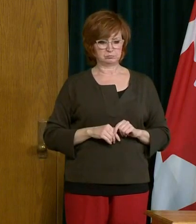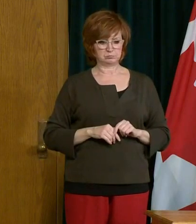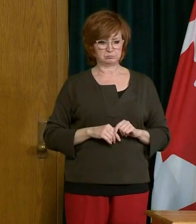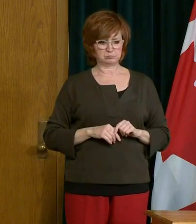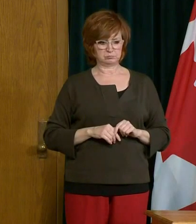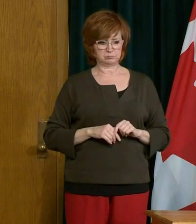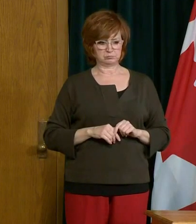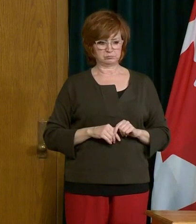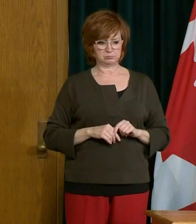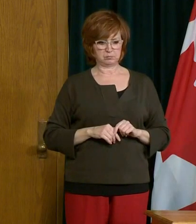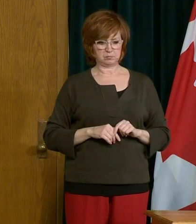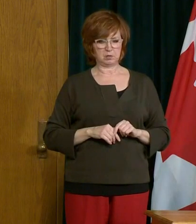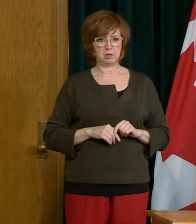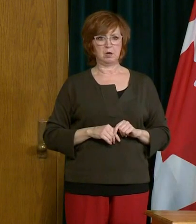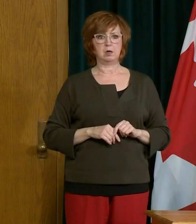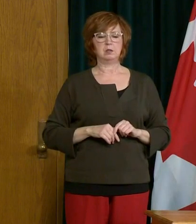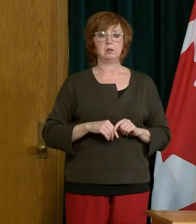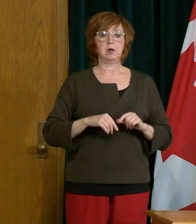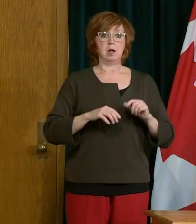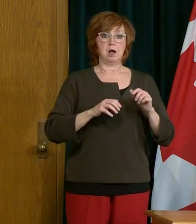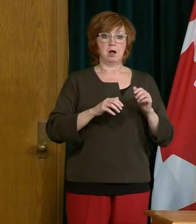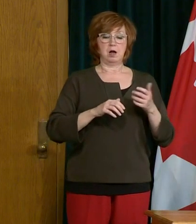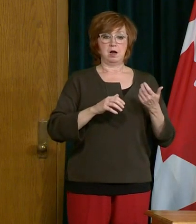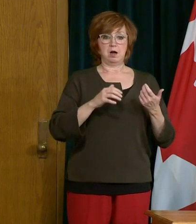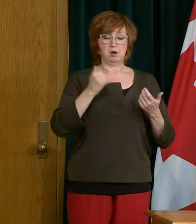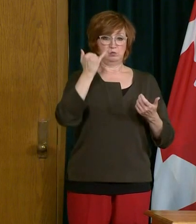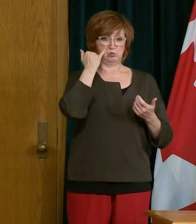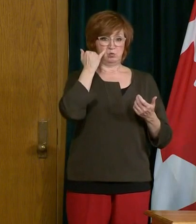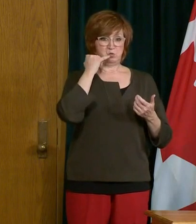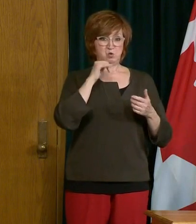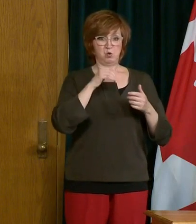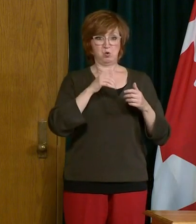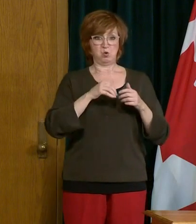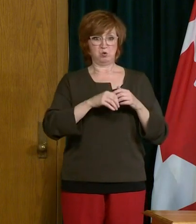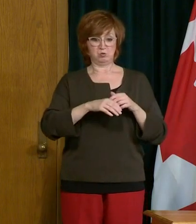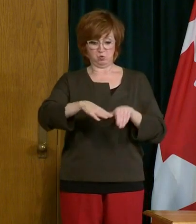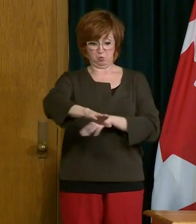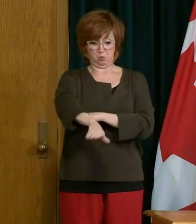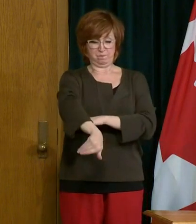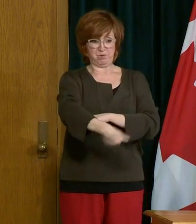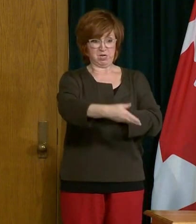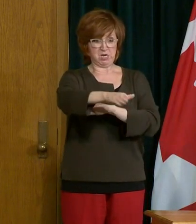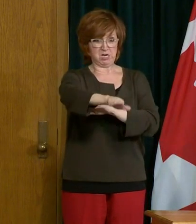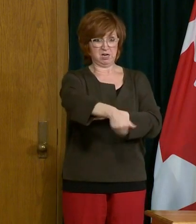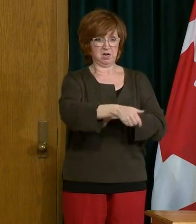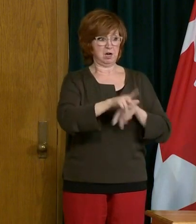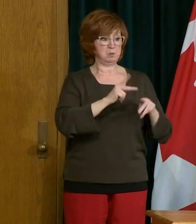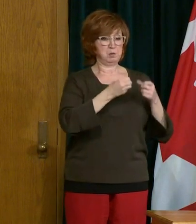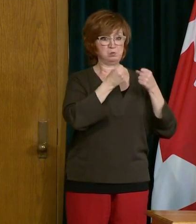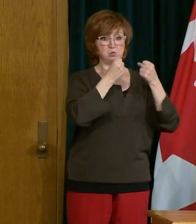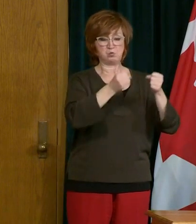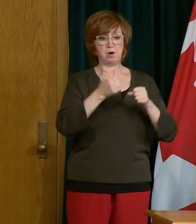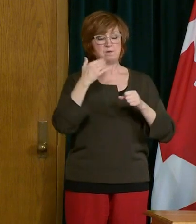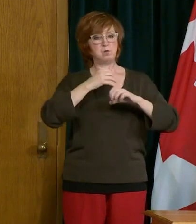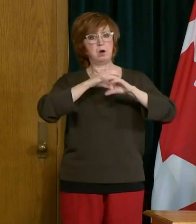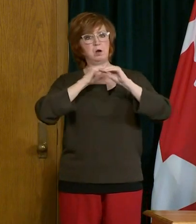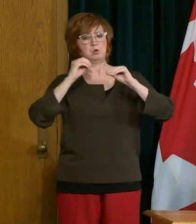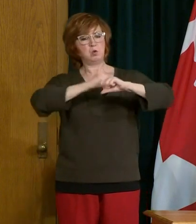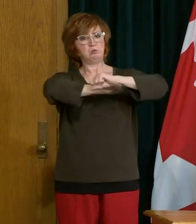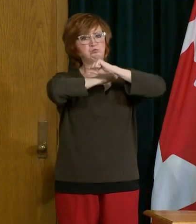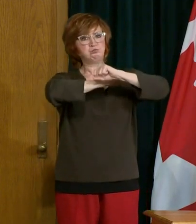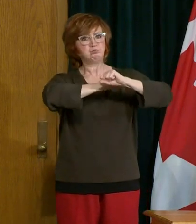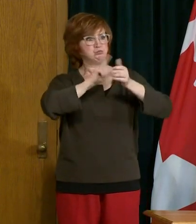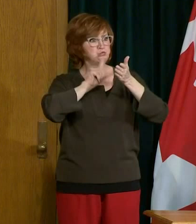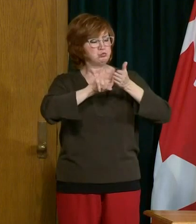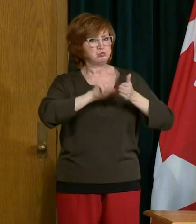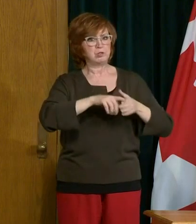time are quite effective in limiting the movement, both in and out of the north, but also in and out of and between